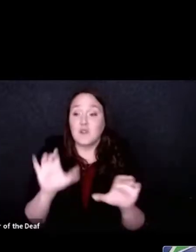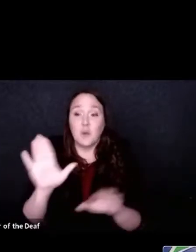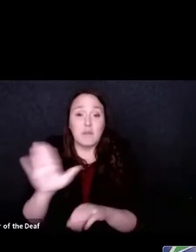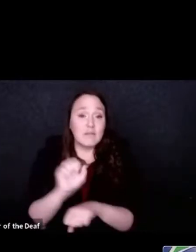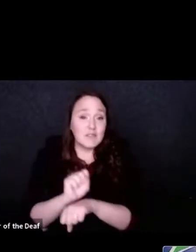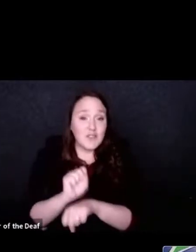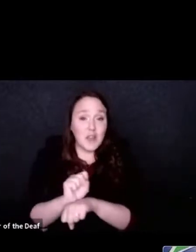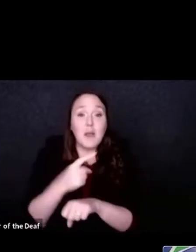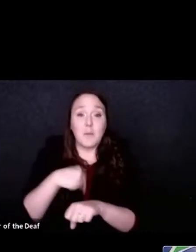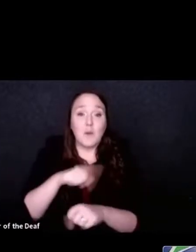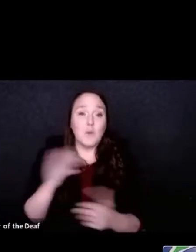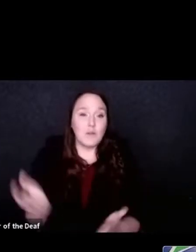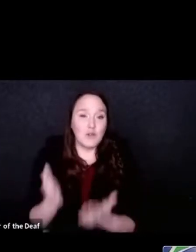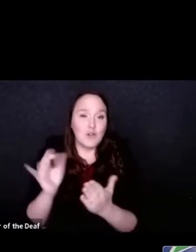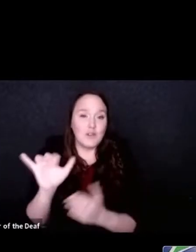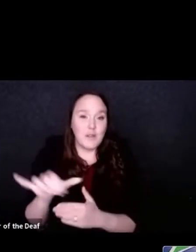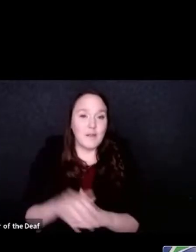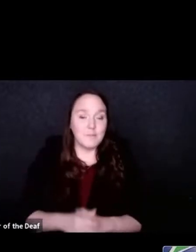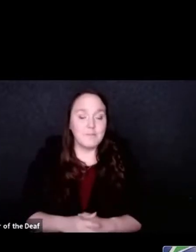want to encourage that.